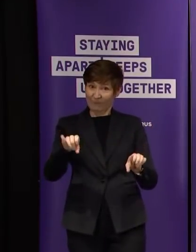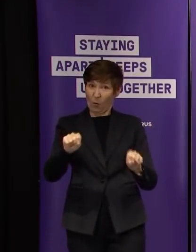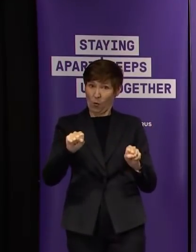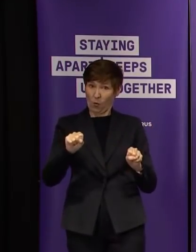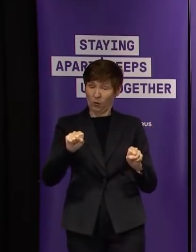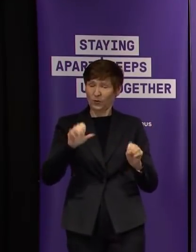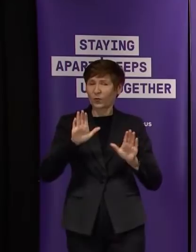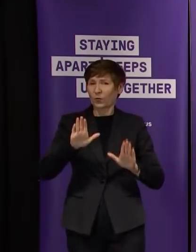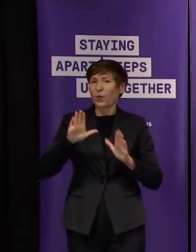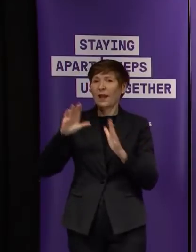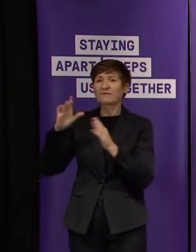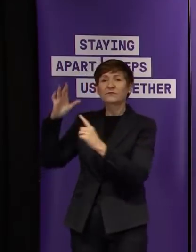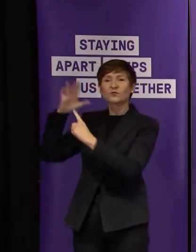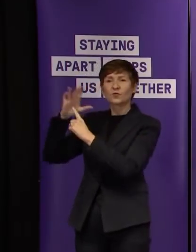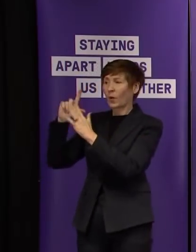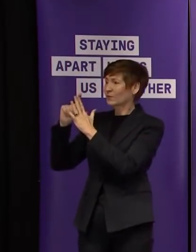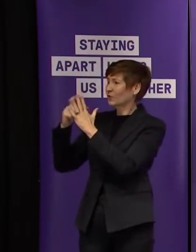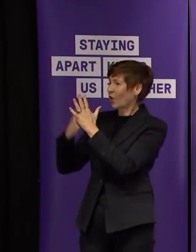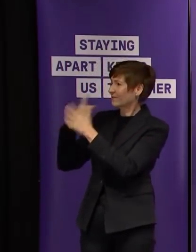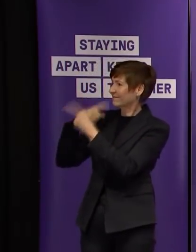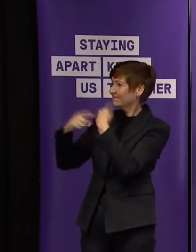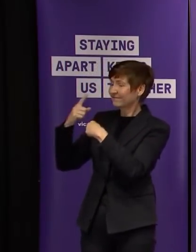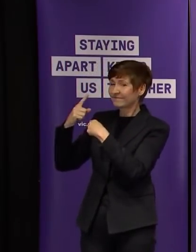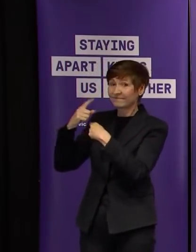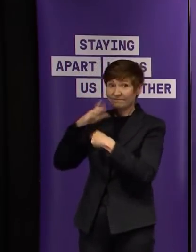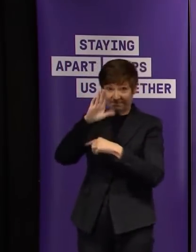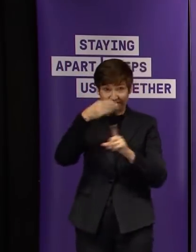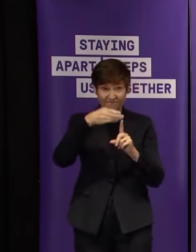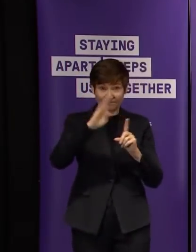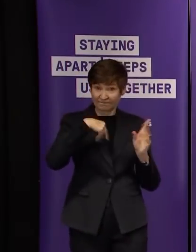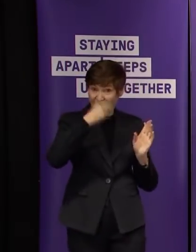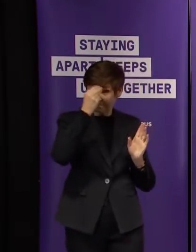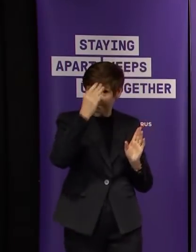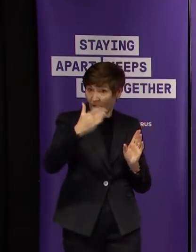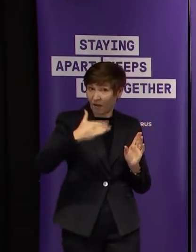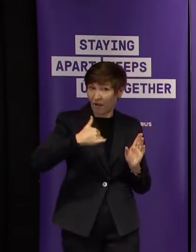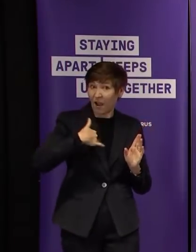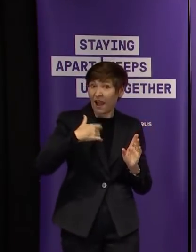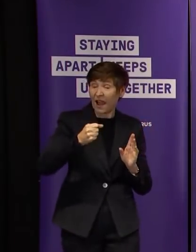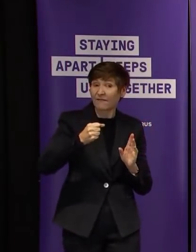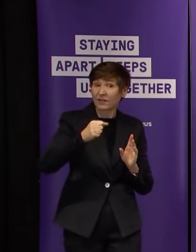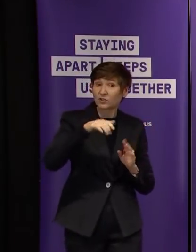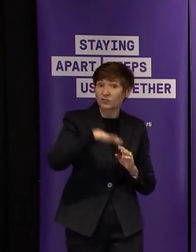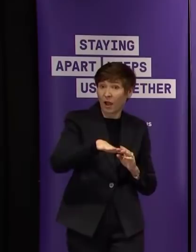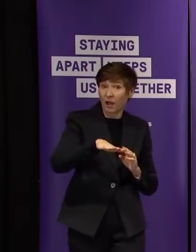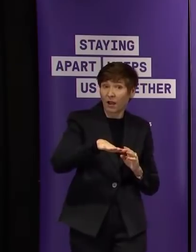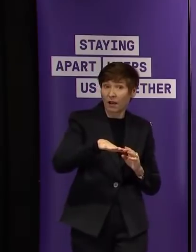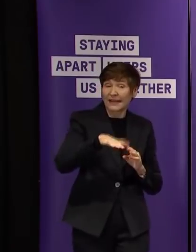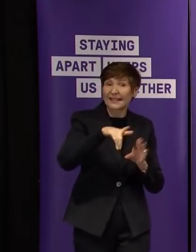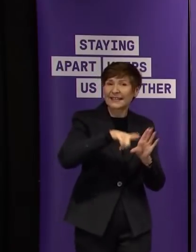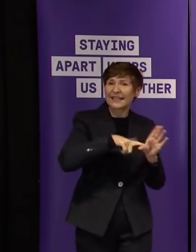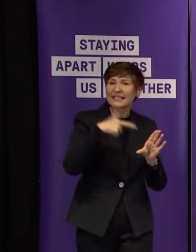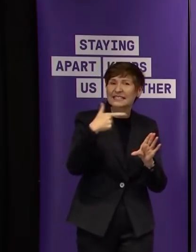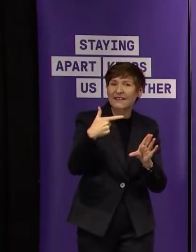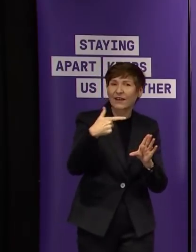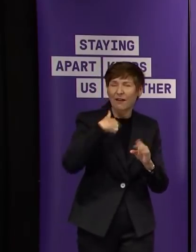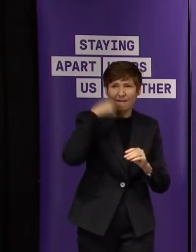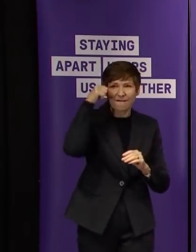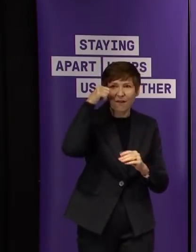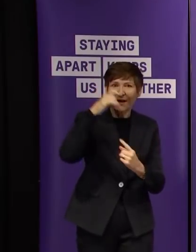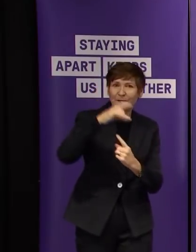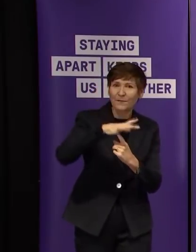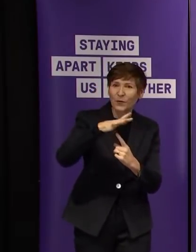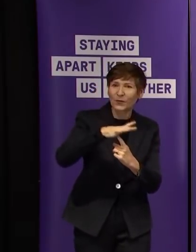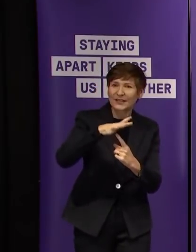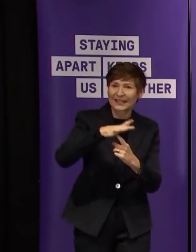advice. I know, as a parent of a Year 7 child, Grade 6 is a milestone year, Year 7's